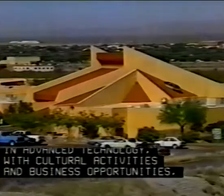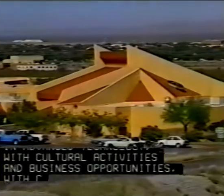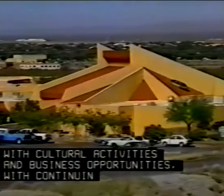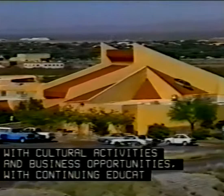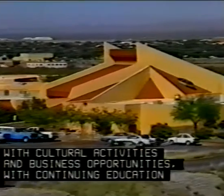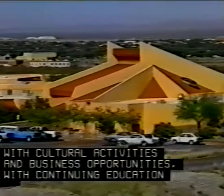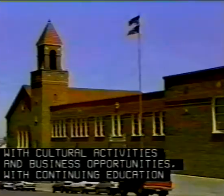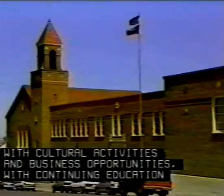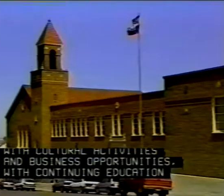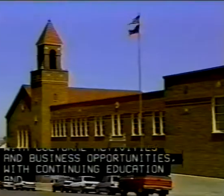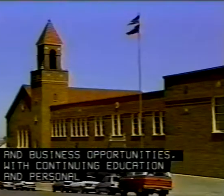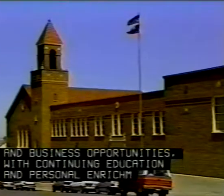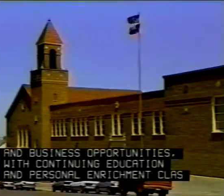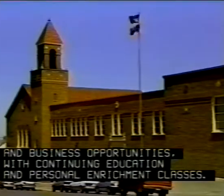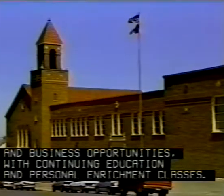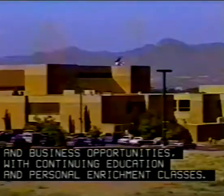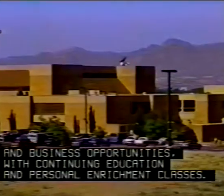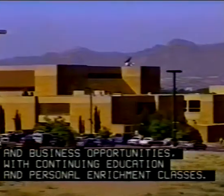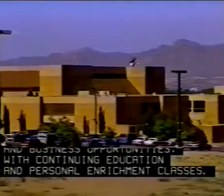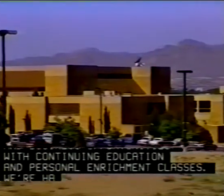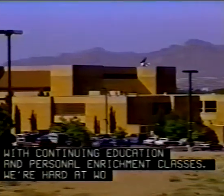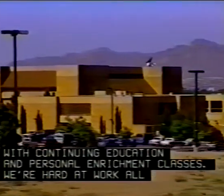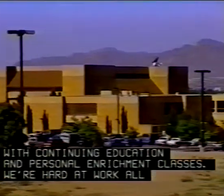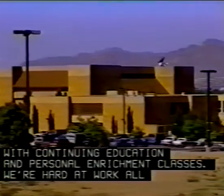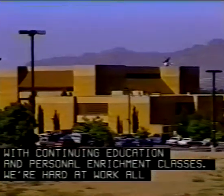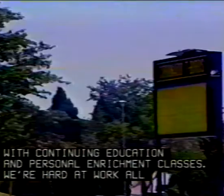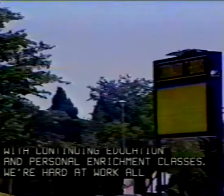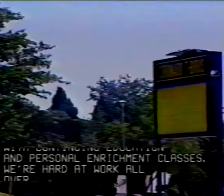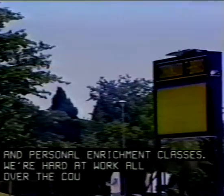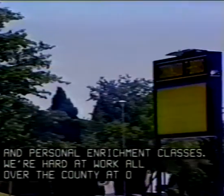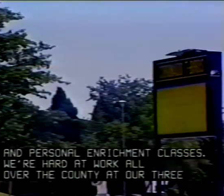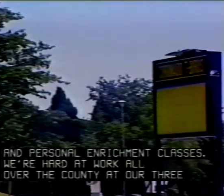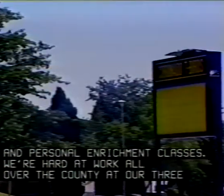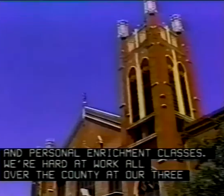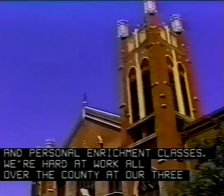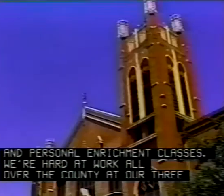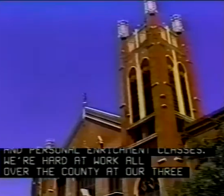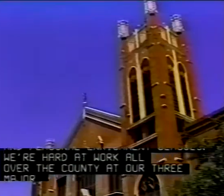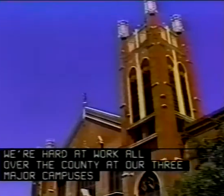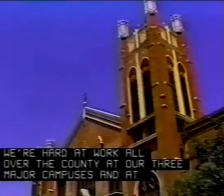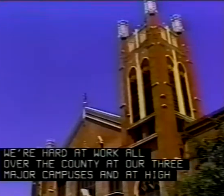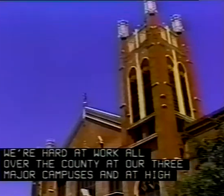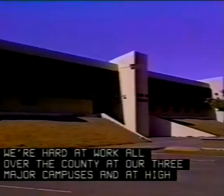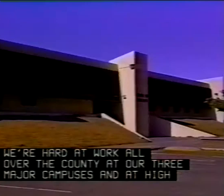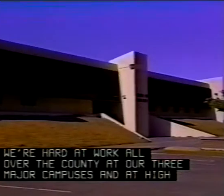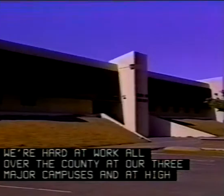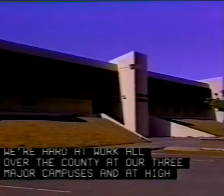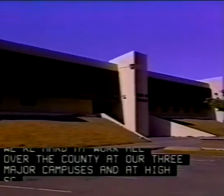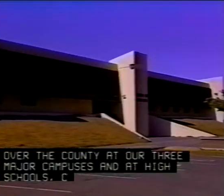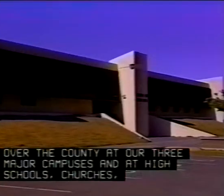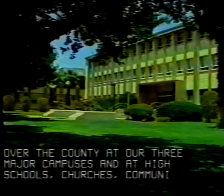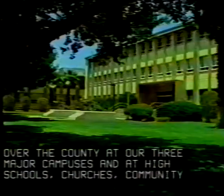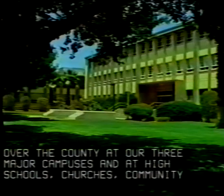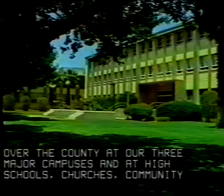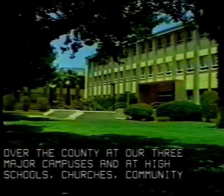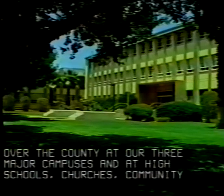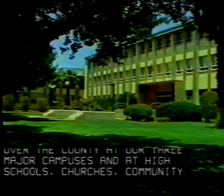work all over the county at our 3 major campuses and at high schools, churches, community centers, and other locations